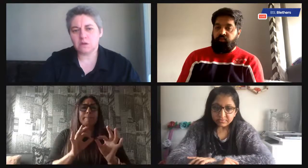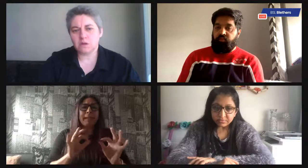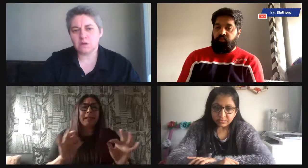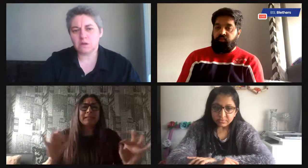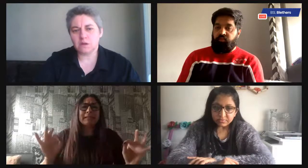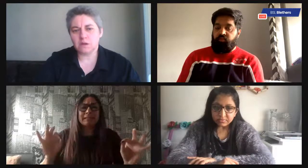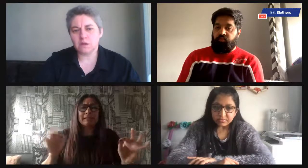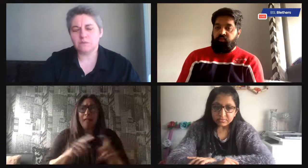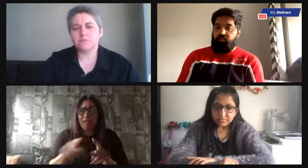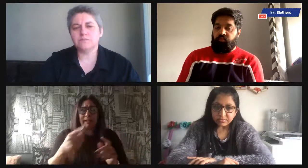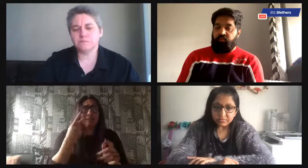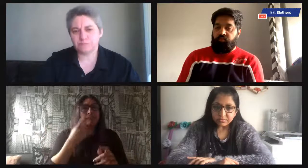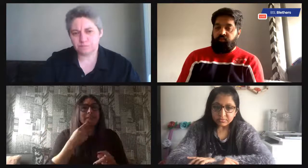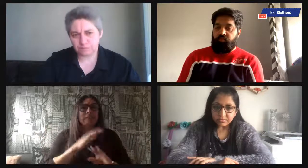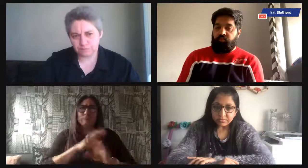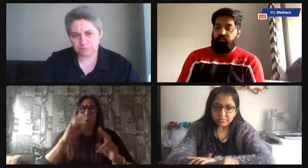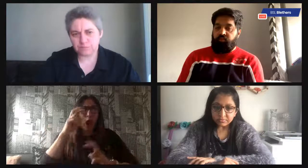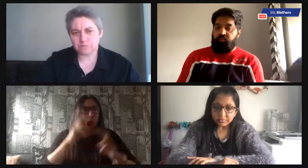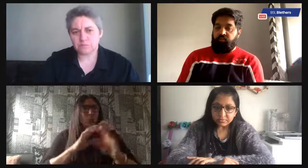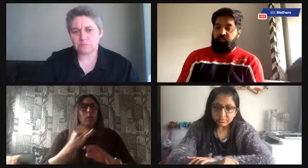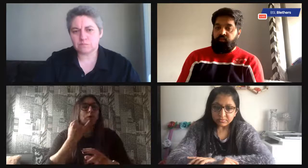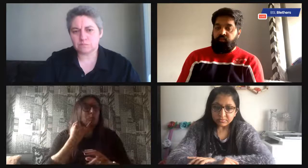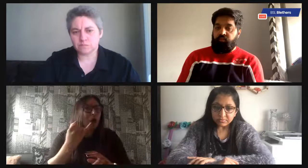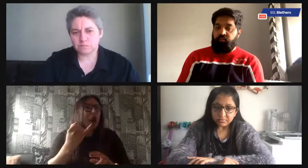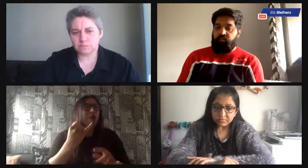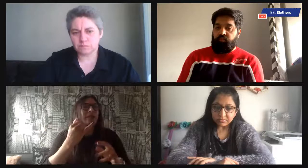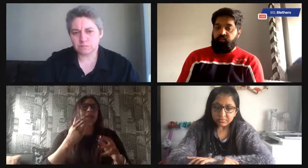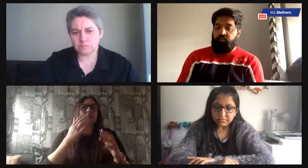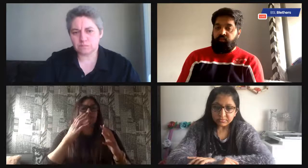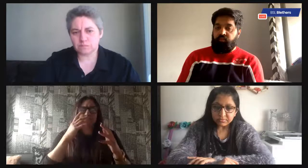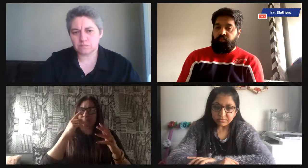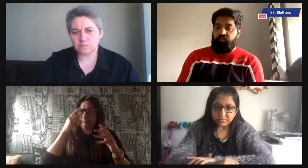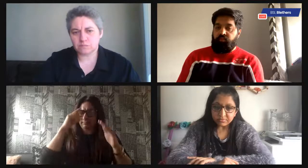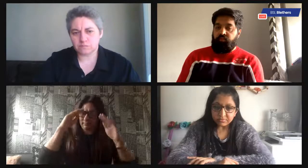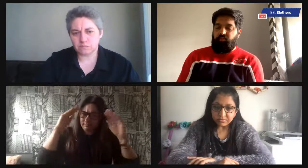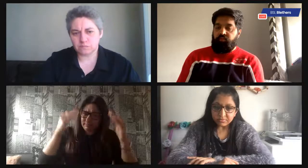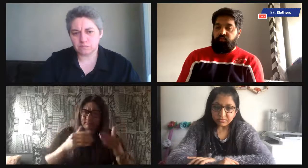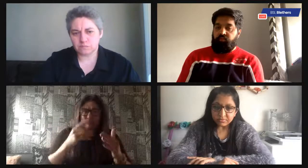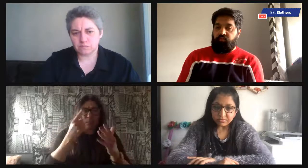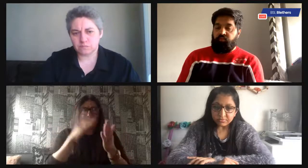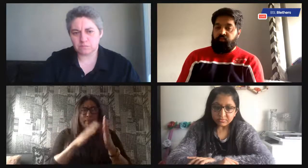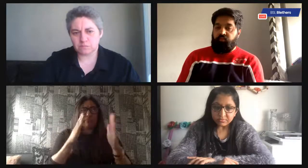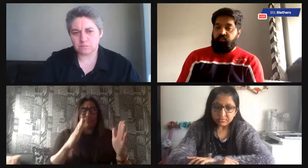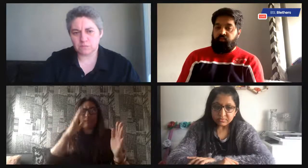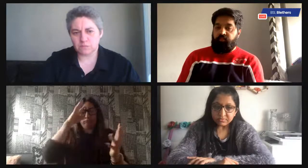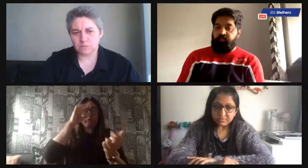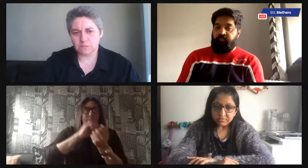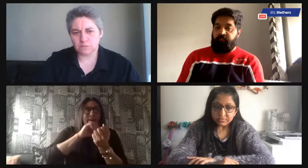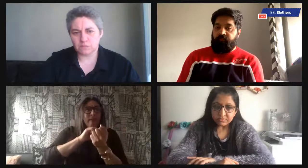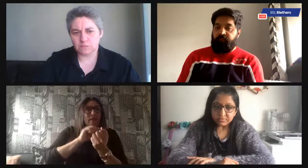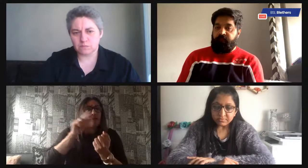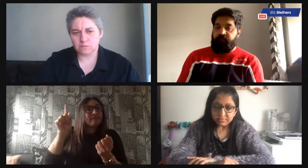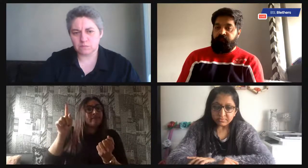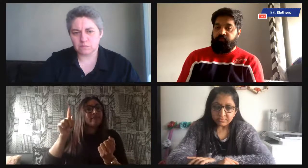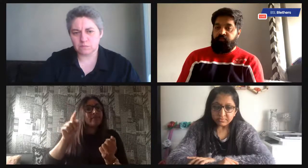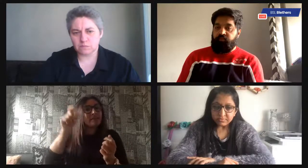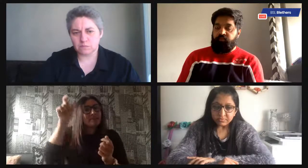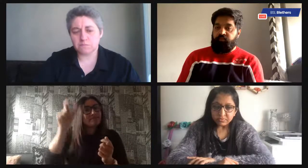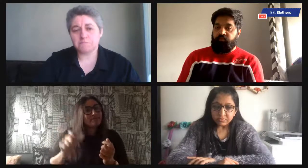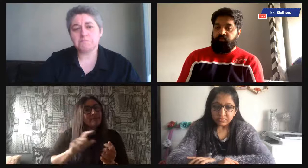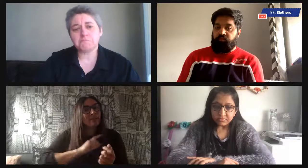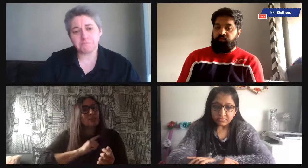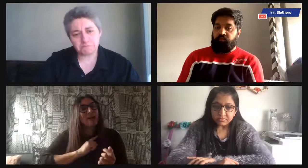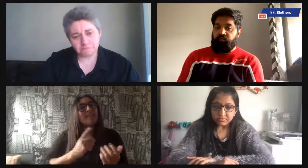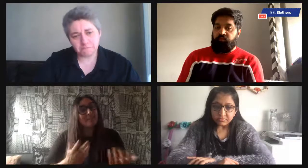month, and it's a peaceful month for us. As you see, there's no argument, there's no swearing. You have to concentrate